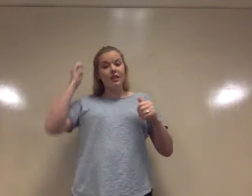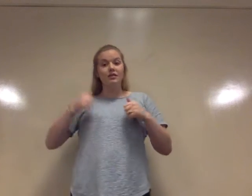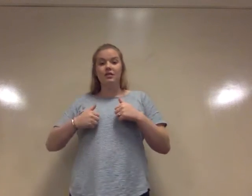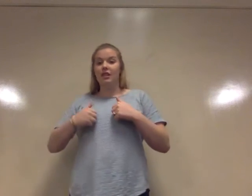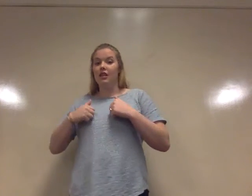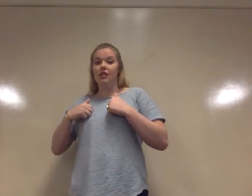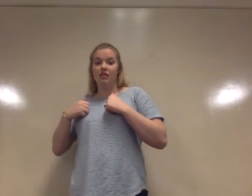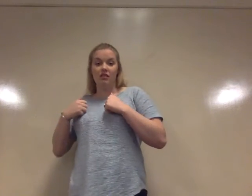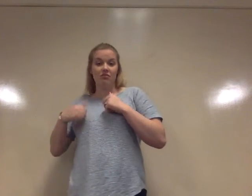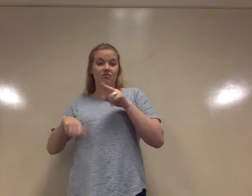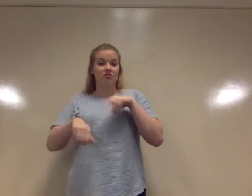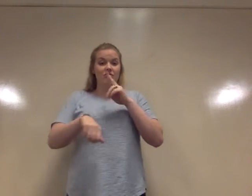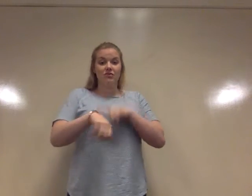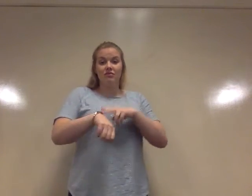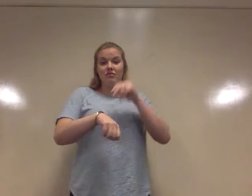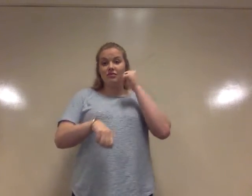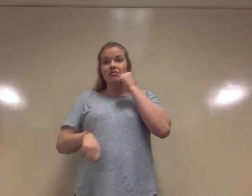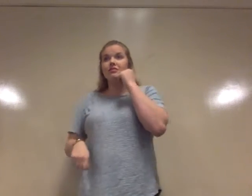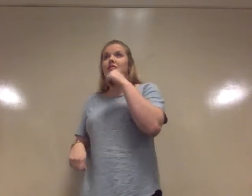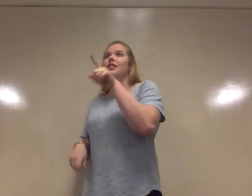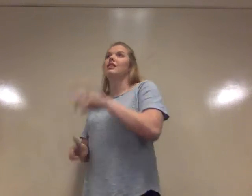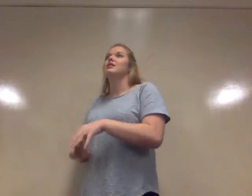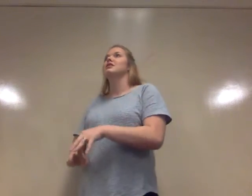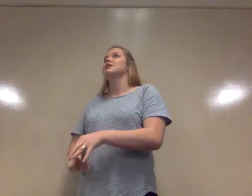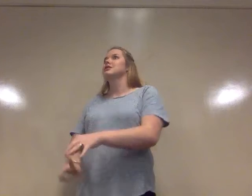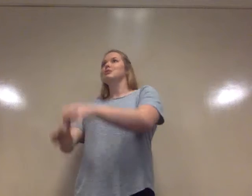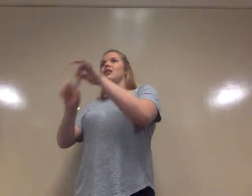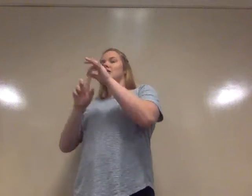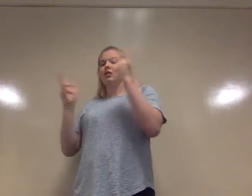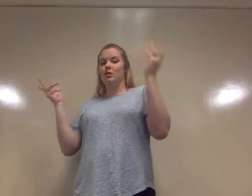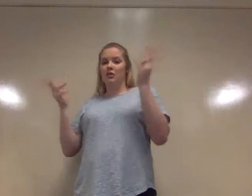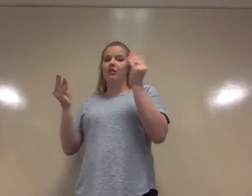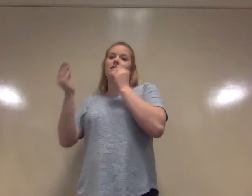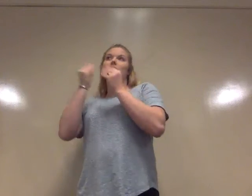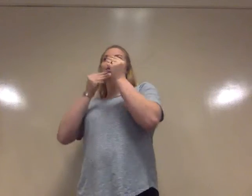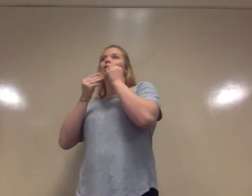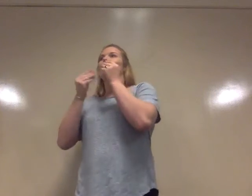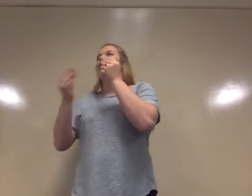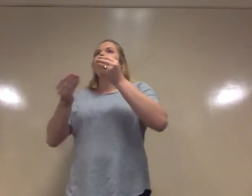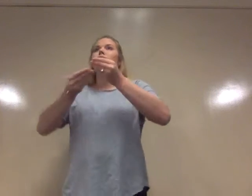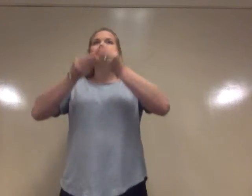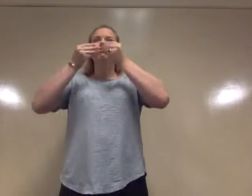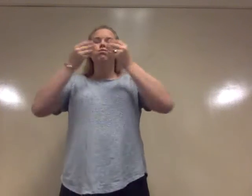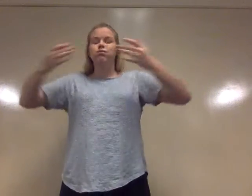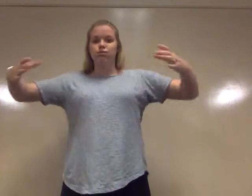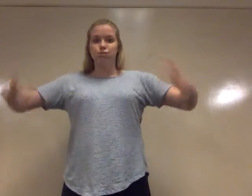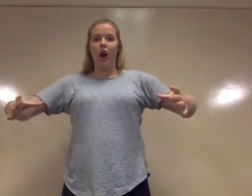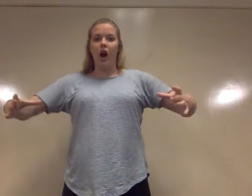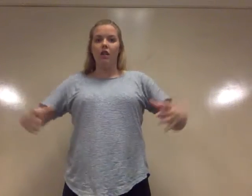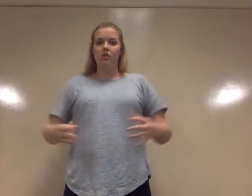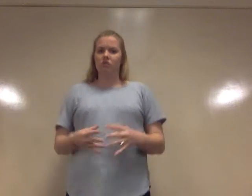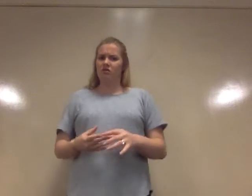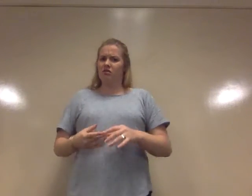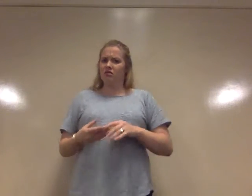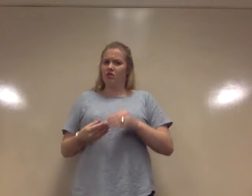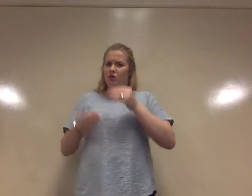traditions. Every special occasion seems to involve food and feasting. But could some of these same foods, including several